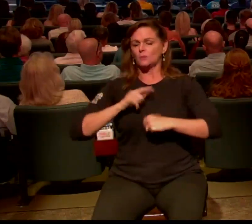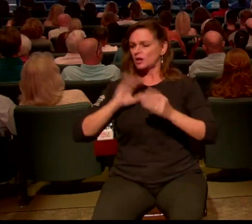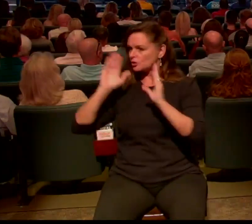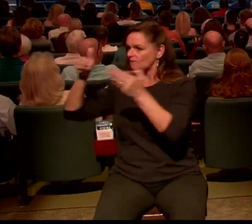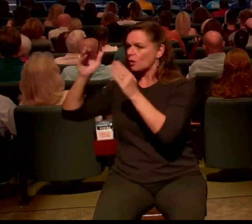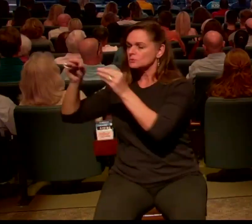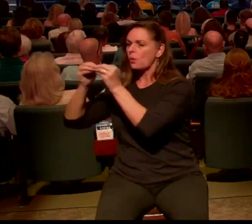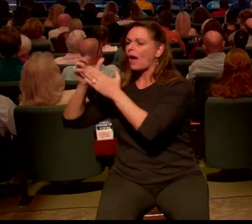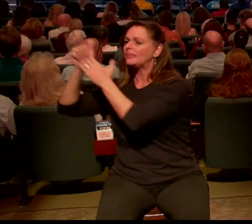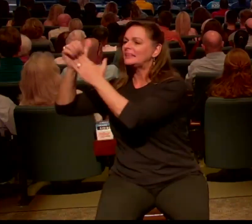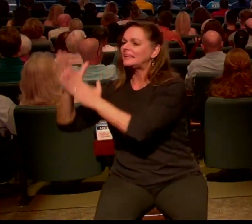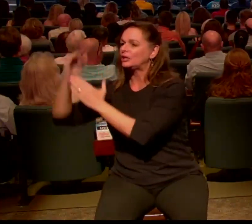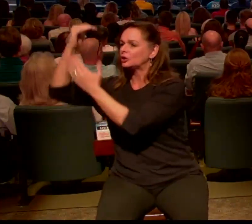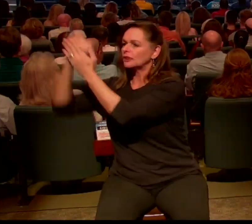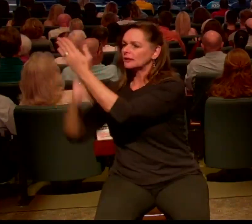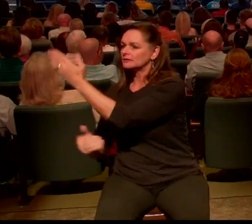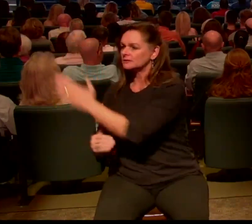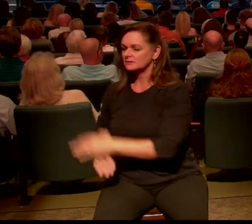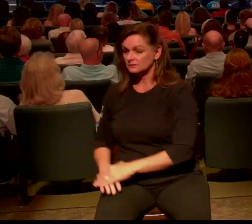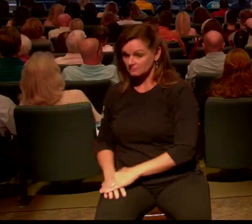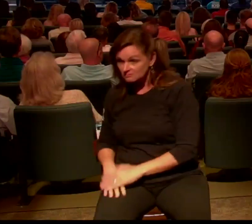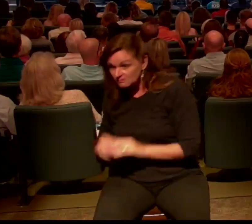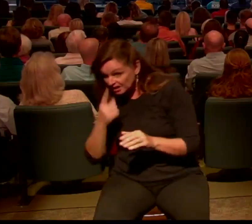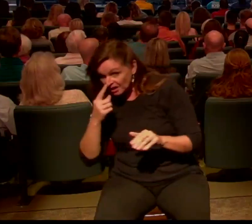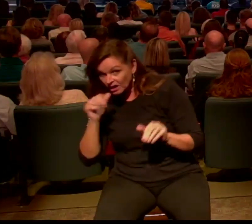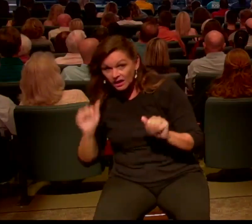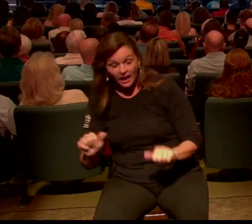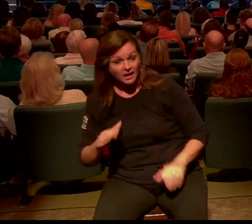more time with the leaders?